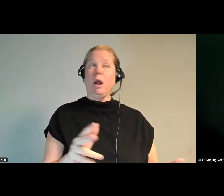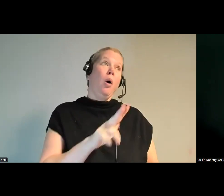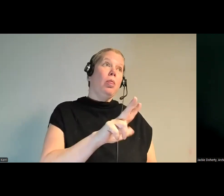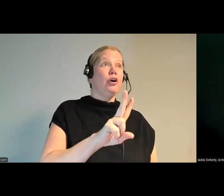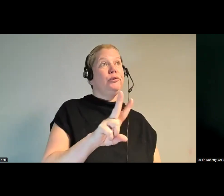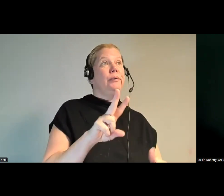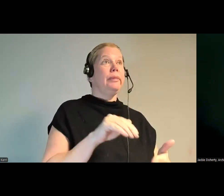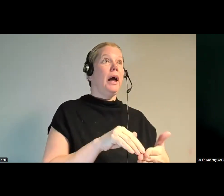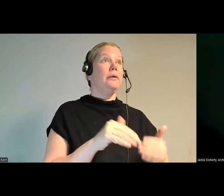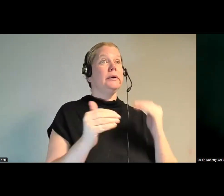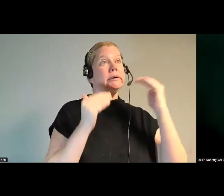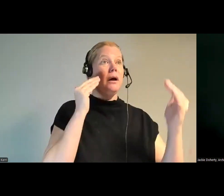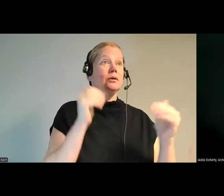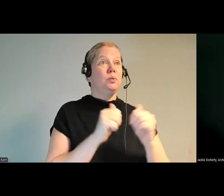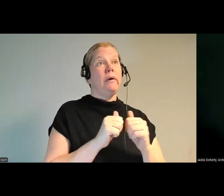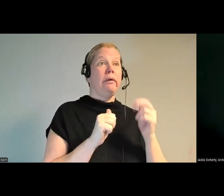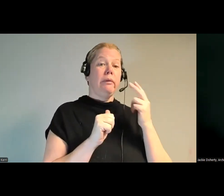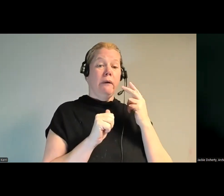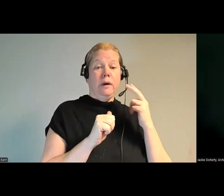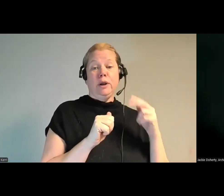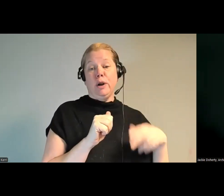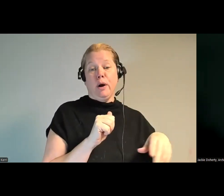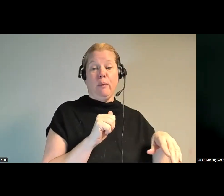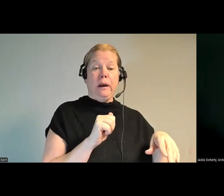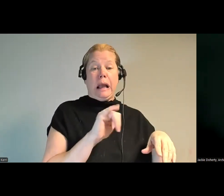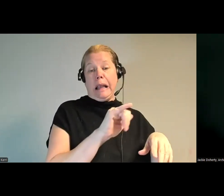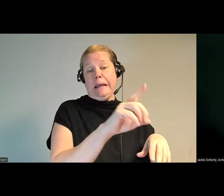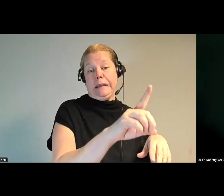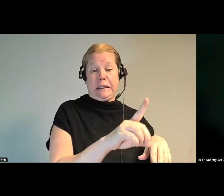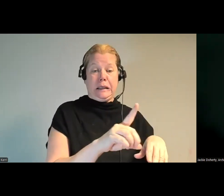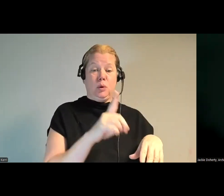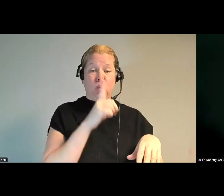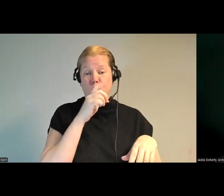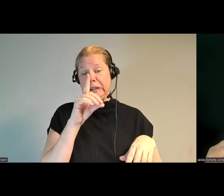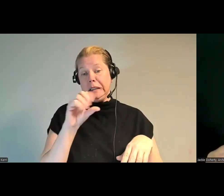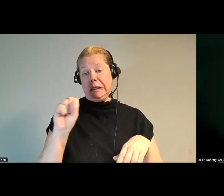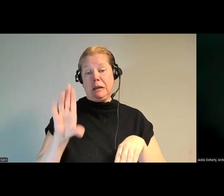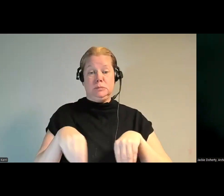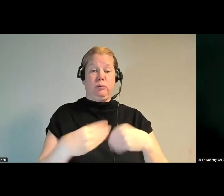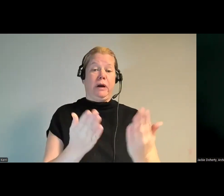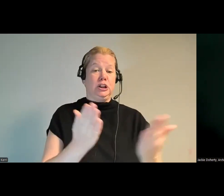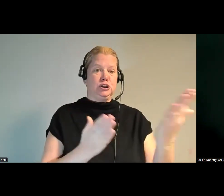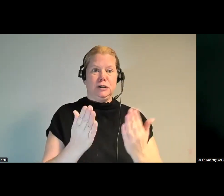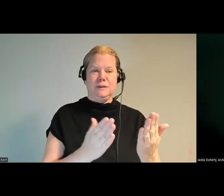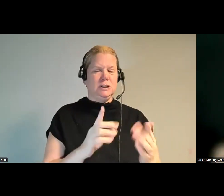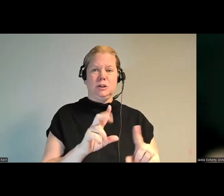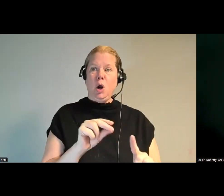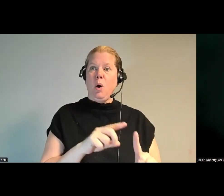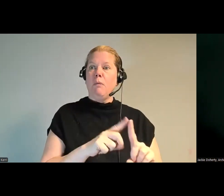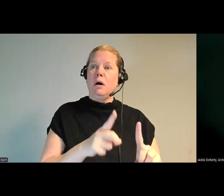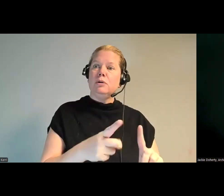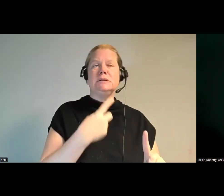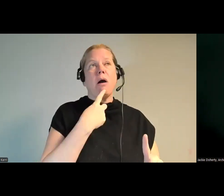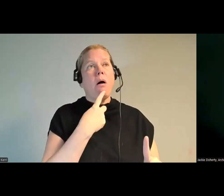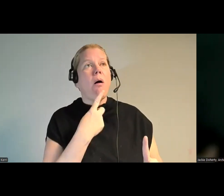32,000 adults with intellectual disabilities being served by DDS today or whatever, but it makes it personal when you can tell a